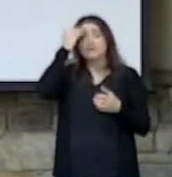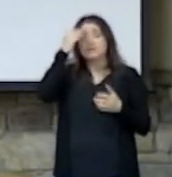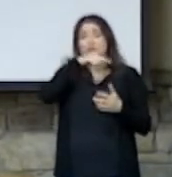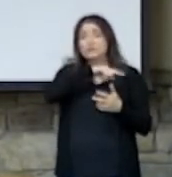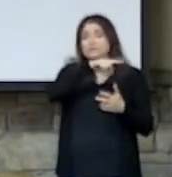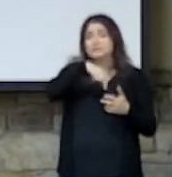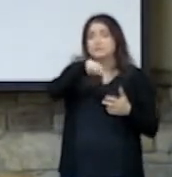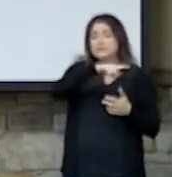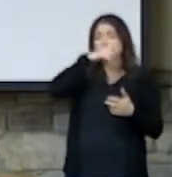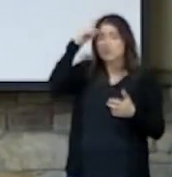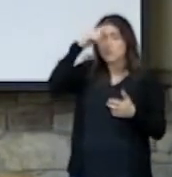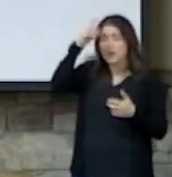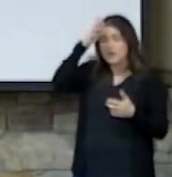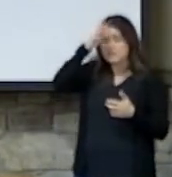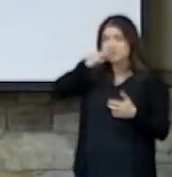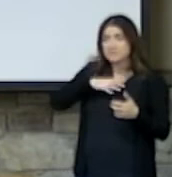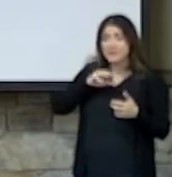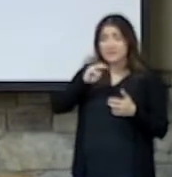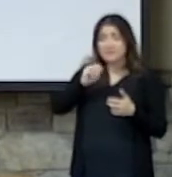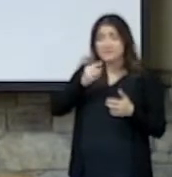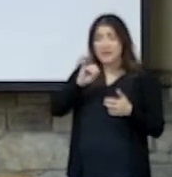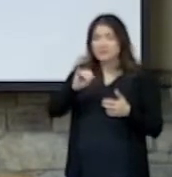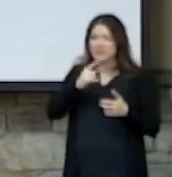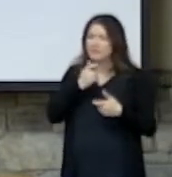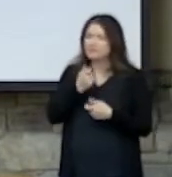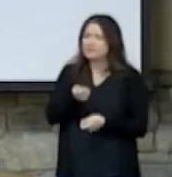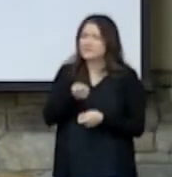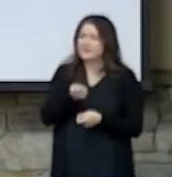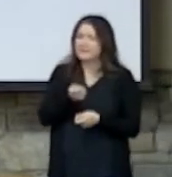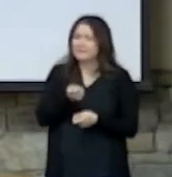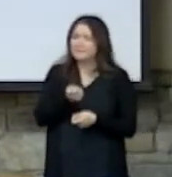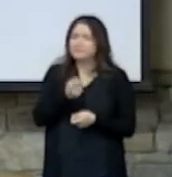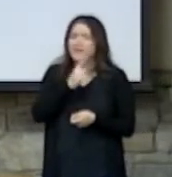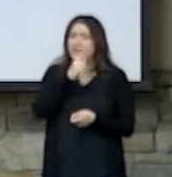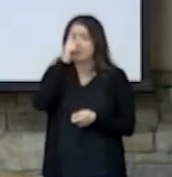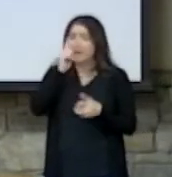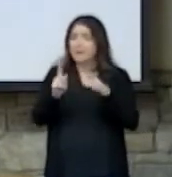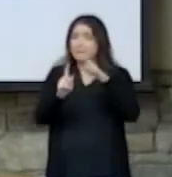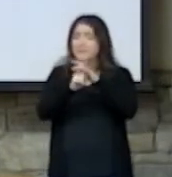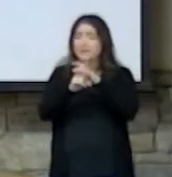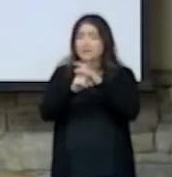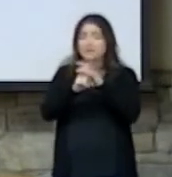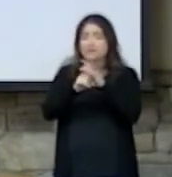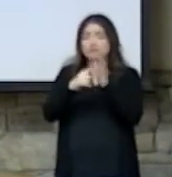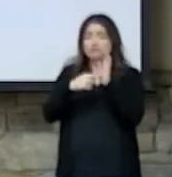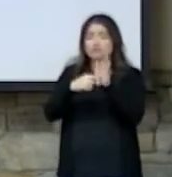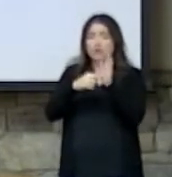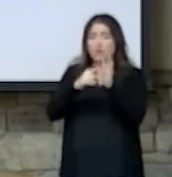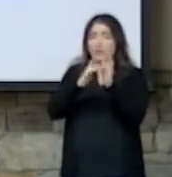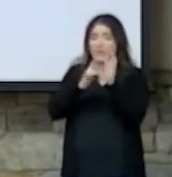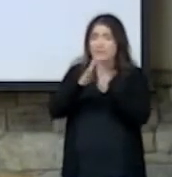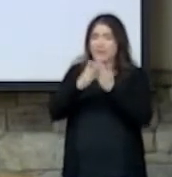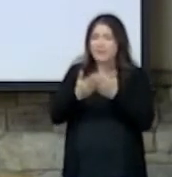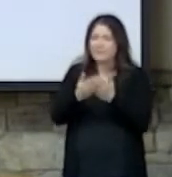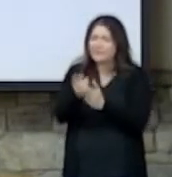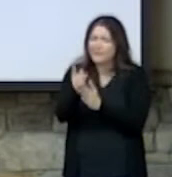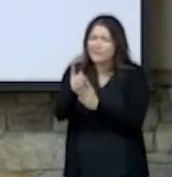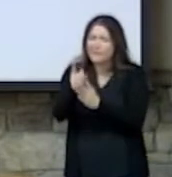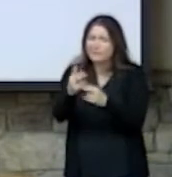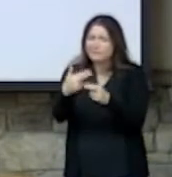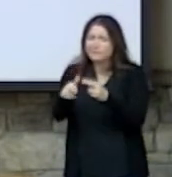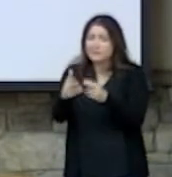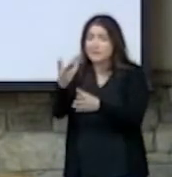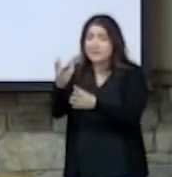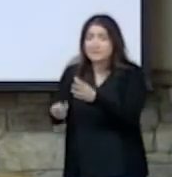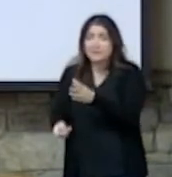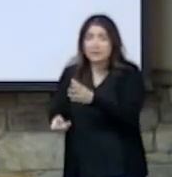men, these magi, they're interesting. They appear on the pages of Scripture, but for a moment, and then they